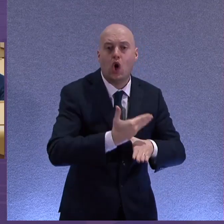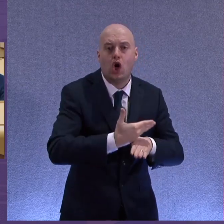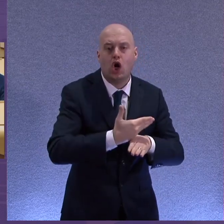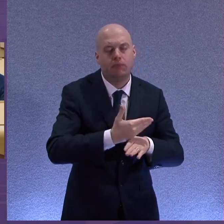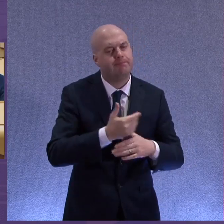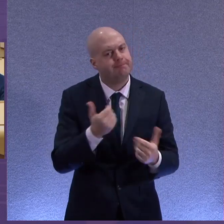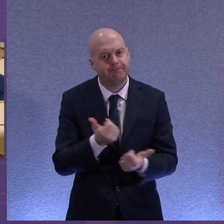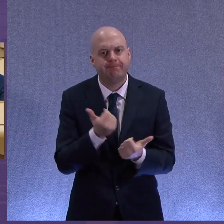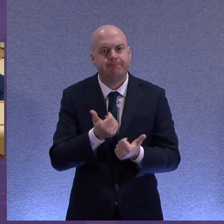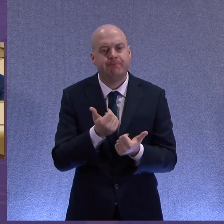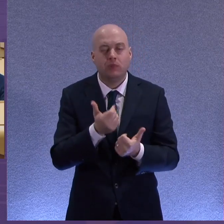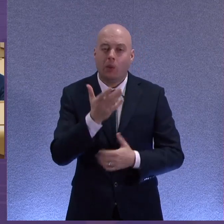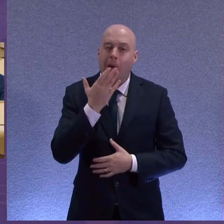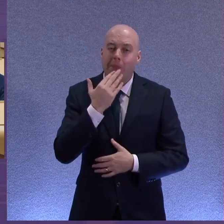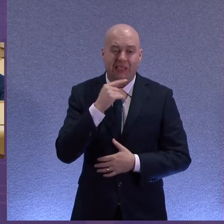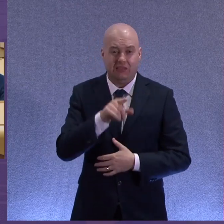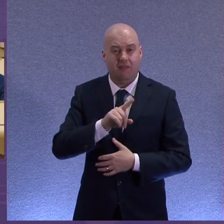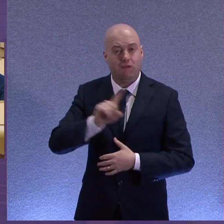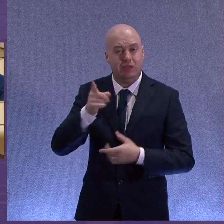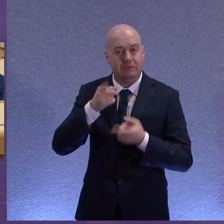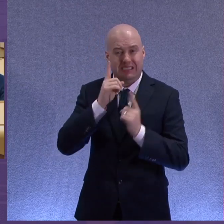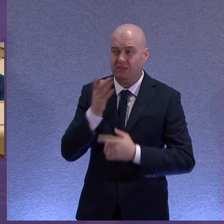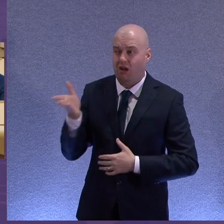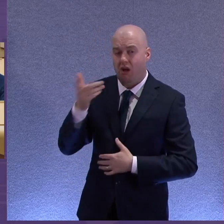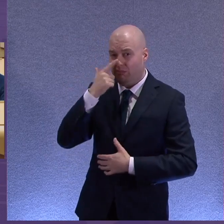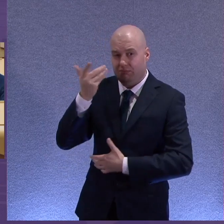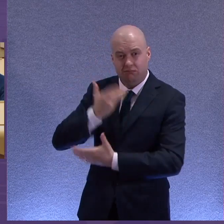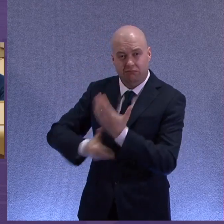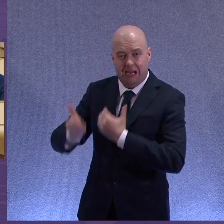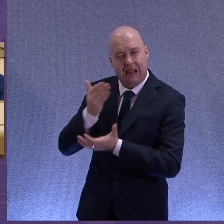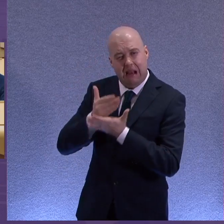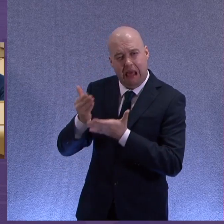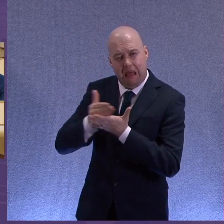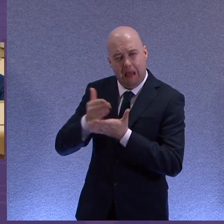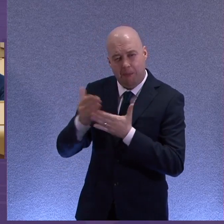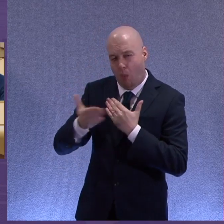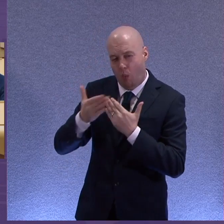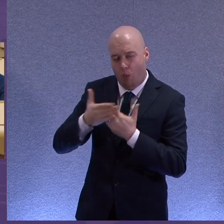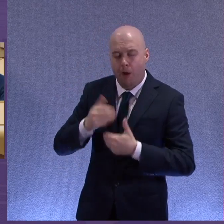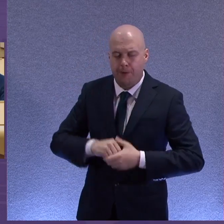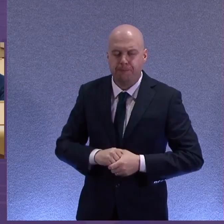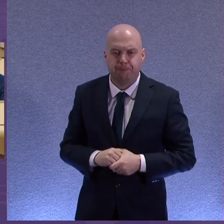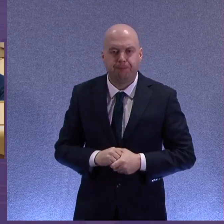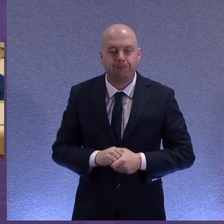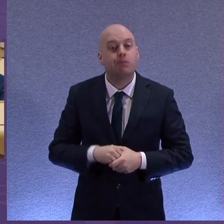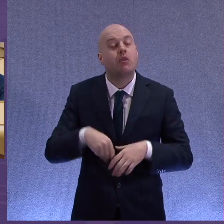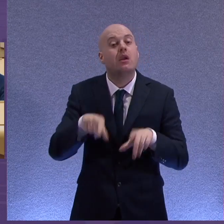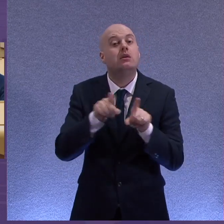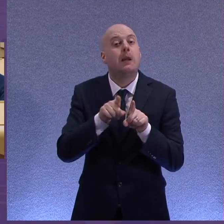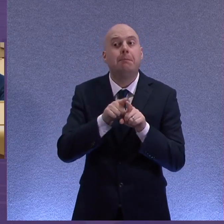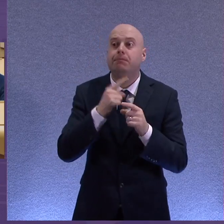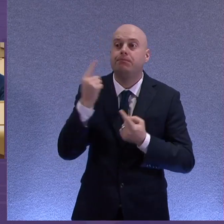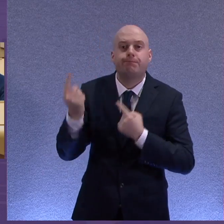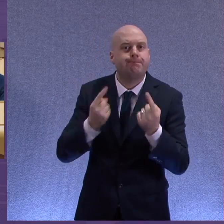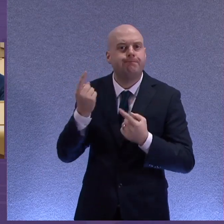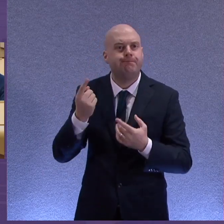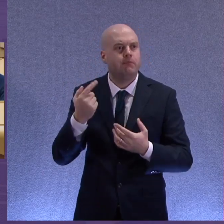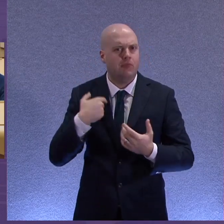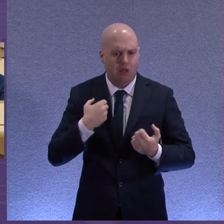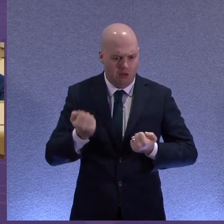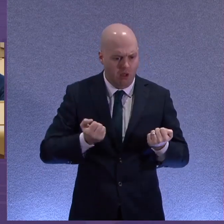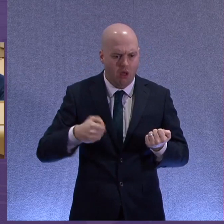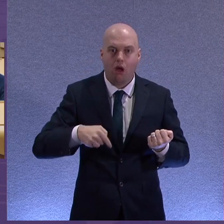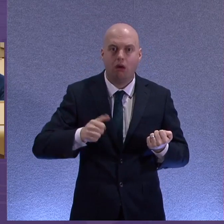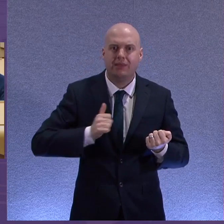And finally, there are a myriad of issues, for example, those with vehicles needing immediate MOTs, the burden of compliance with FOIs